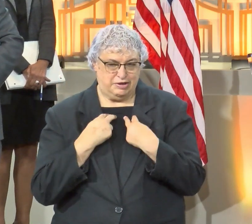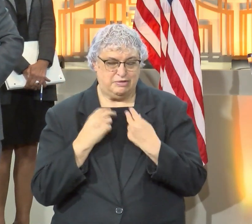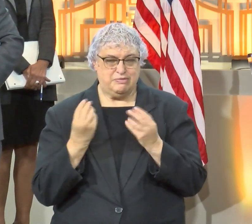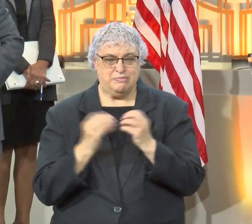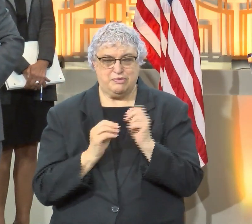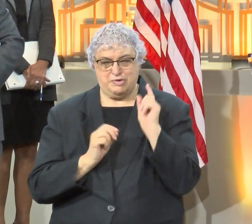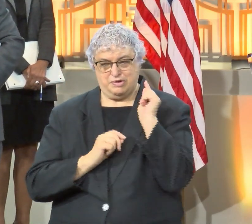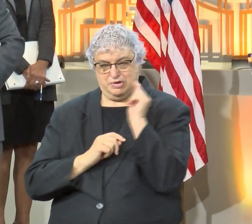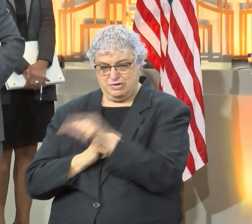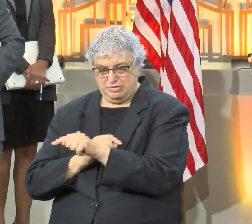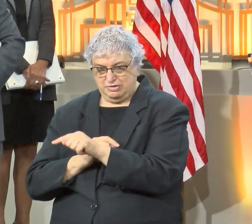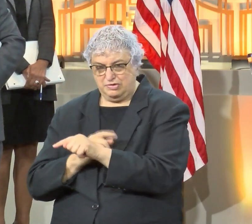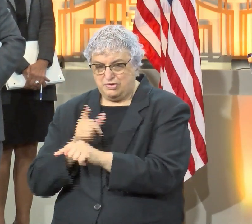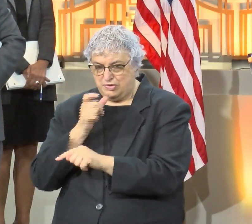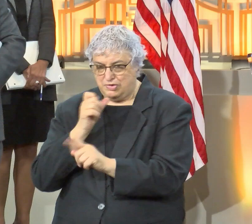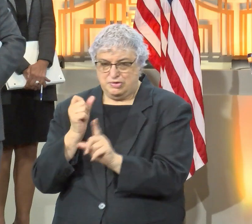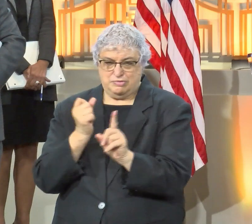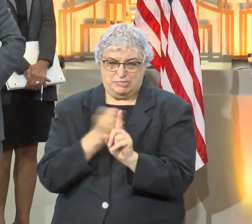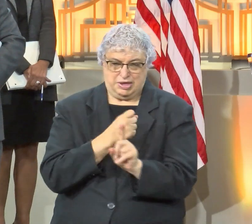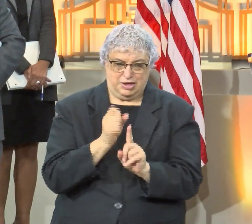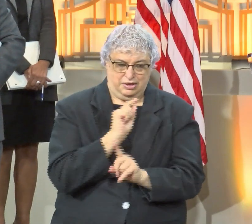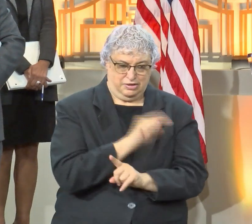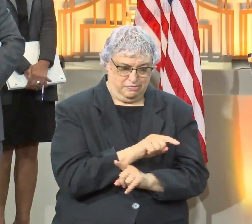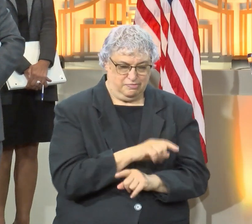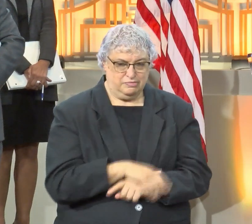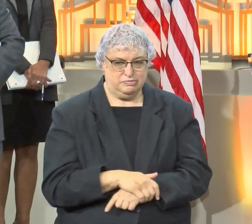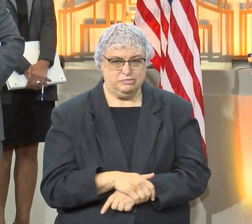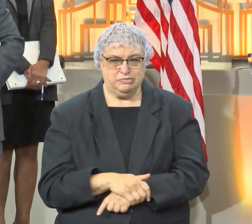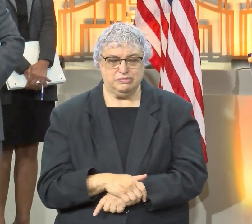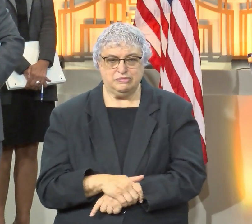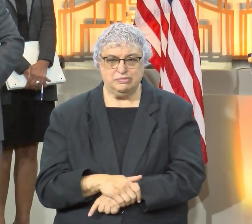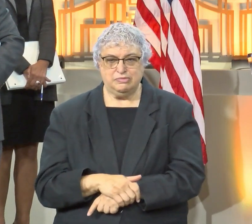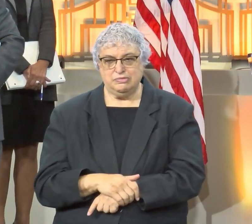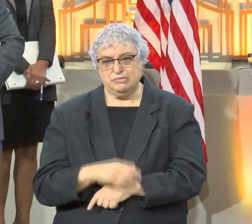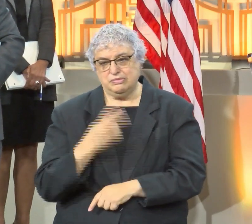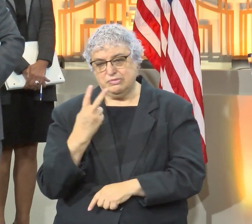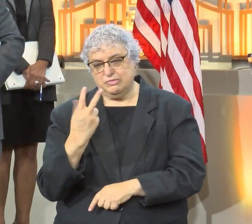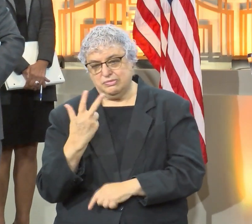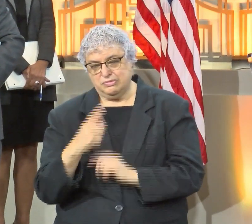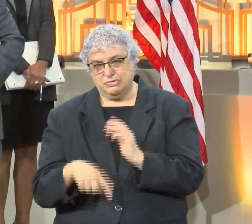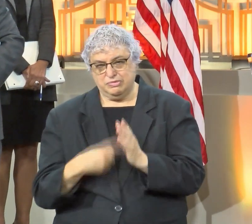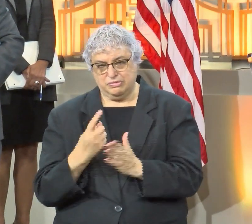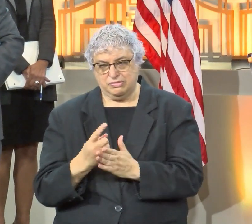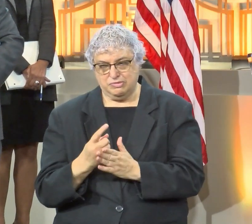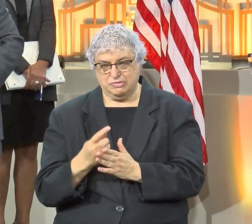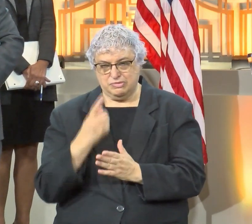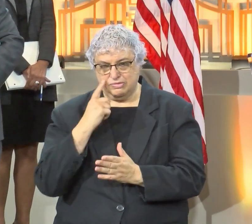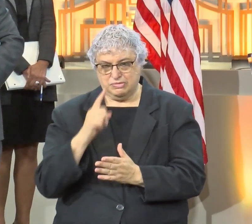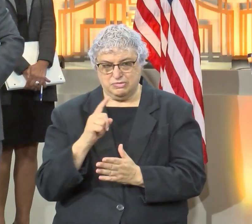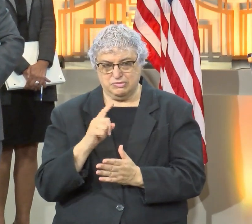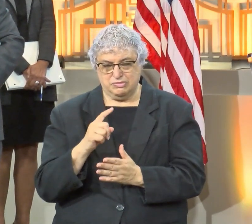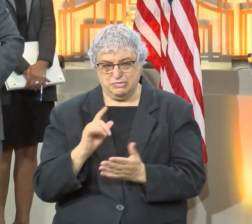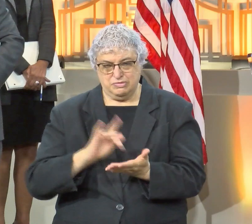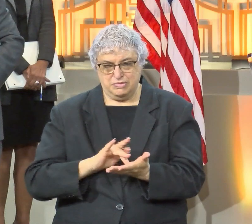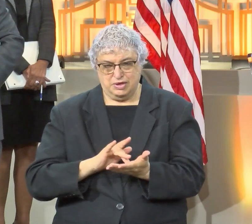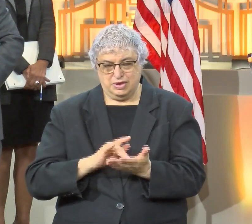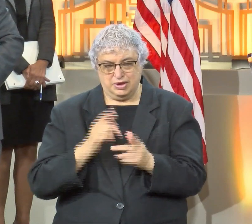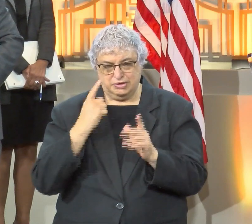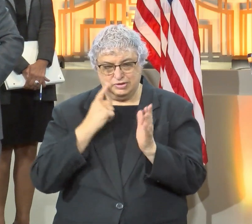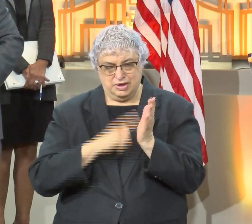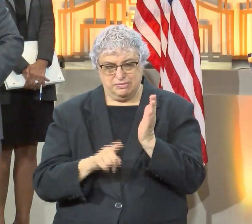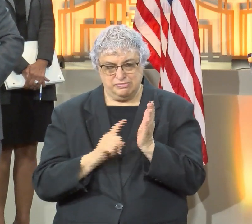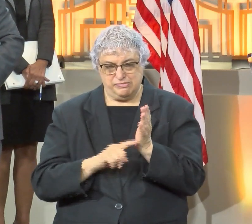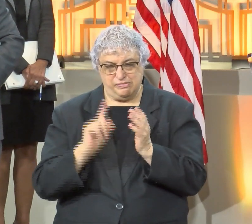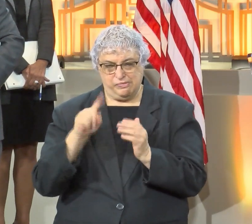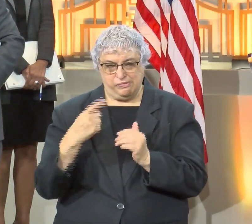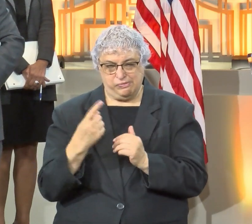offender. The other thing it will avoid is a 2 to 3 hour wait for a domestic violence medical exam because